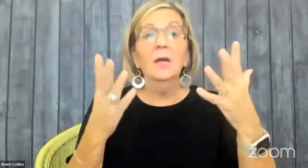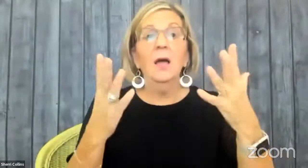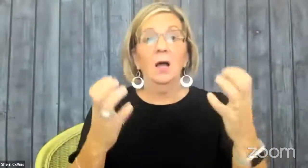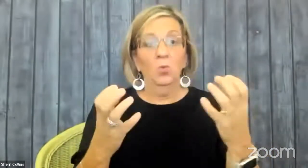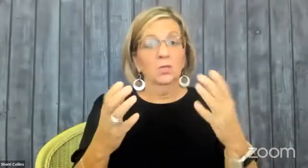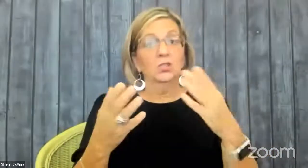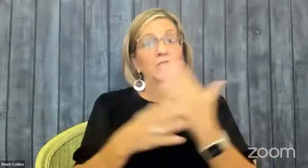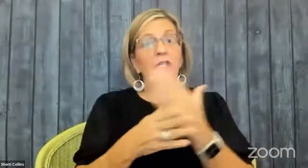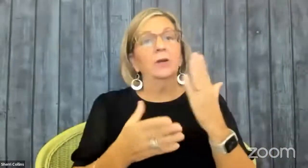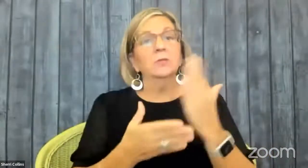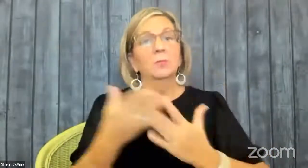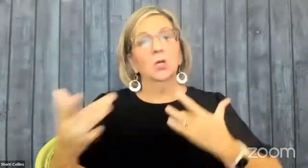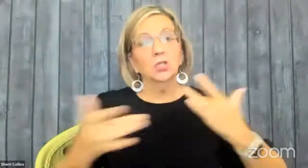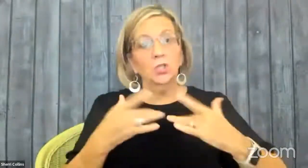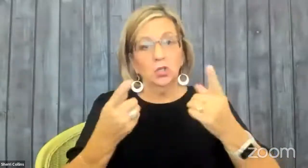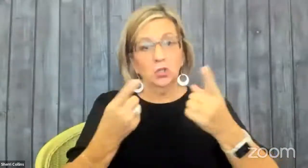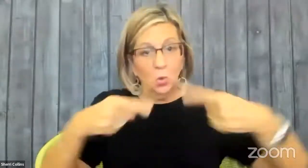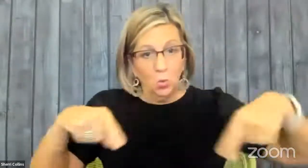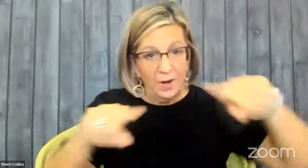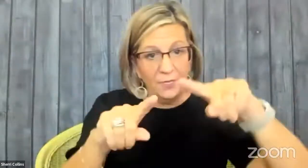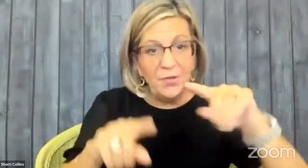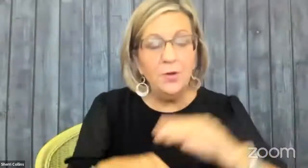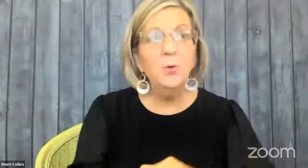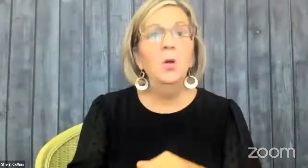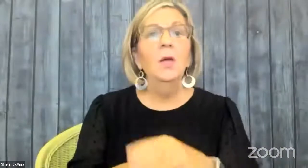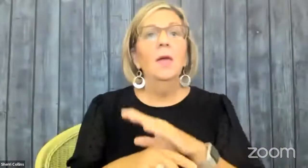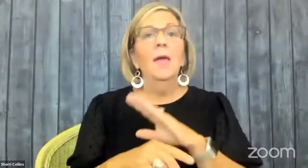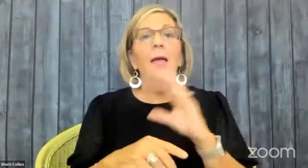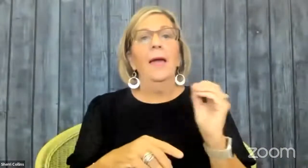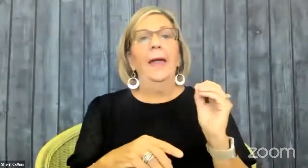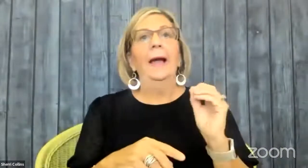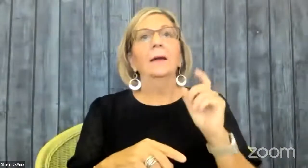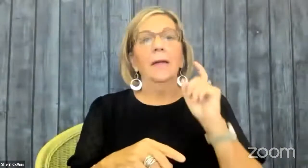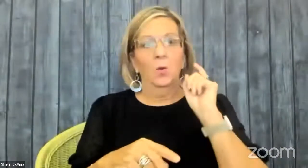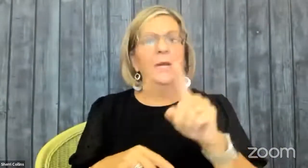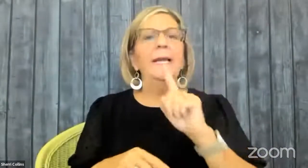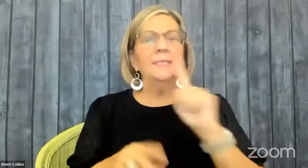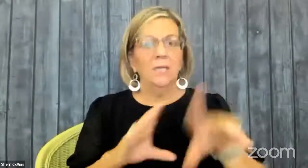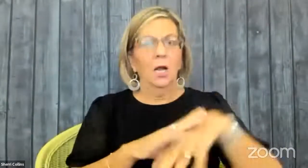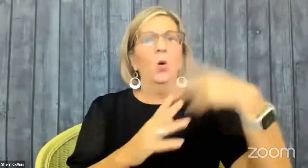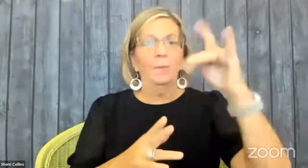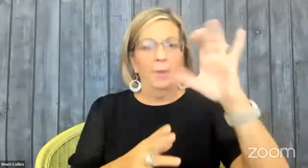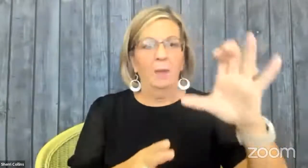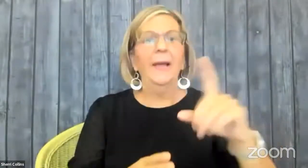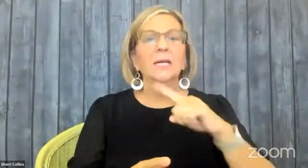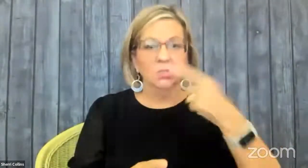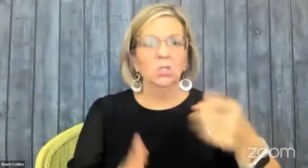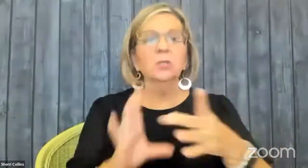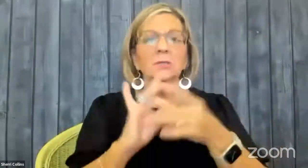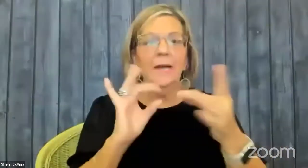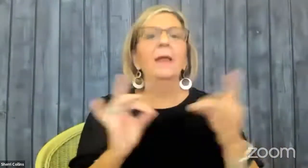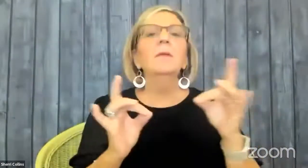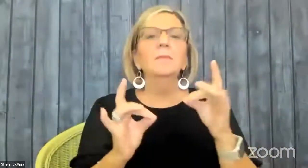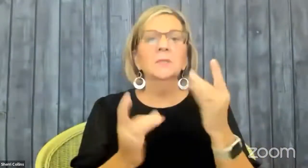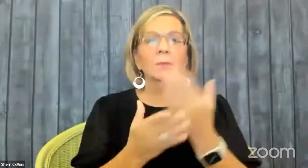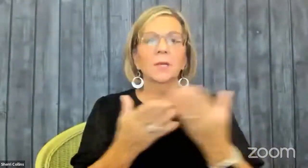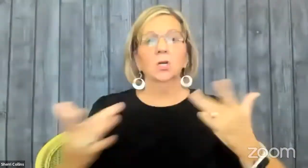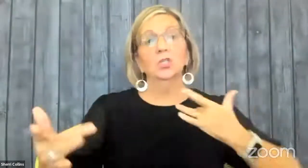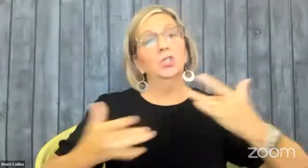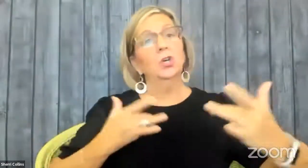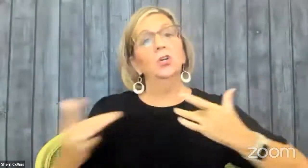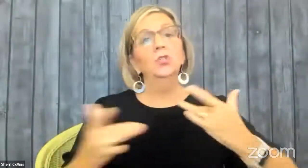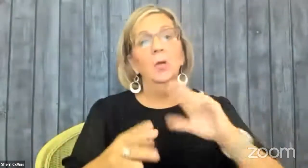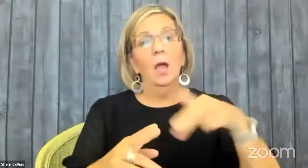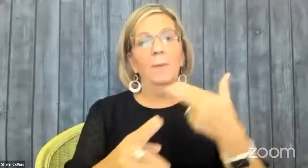action. I want to share some of the concerns with you, and we need to go in public and start saying some of